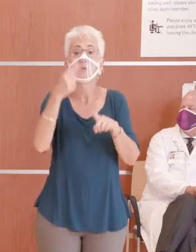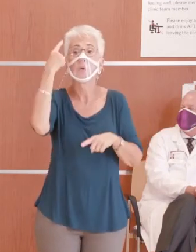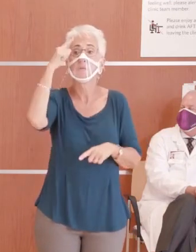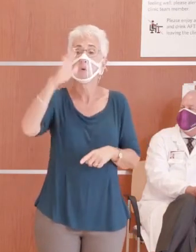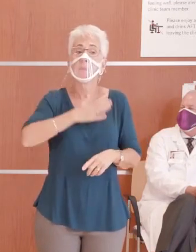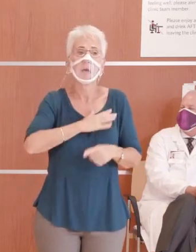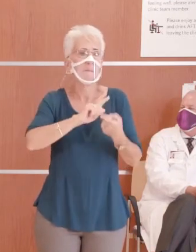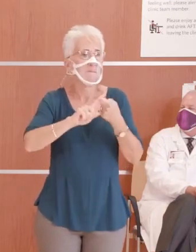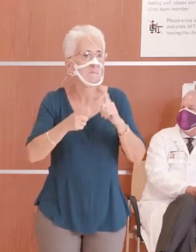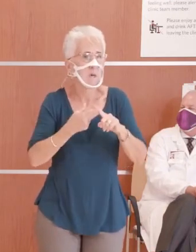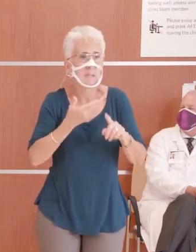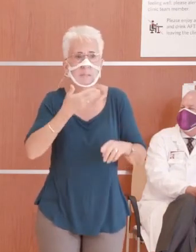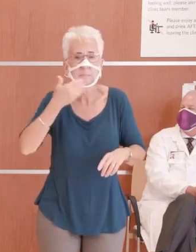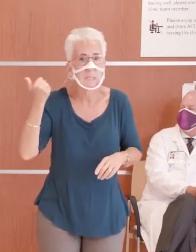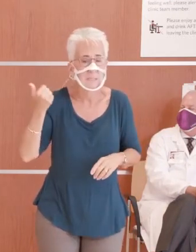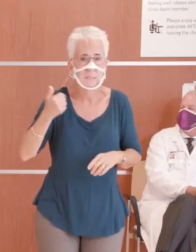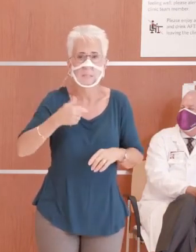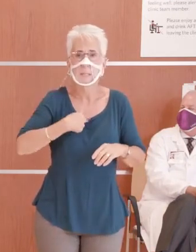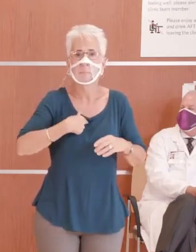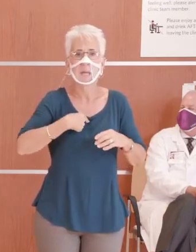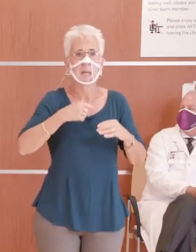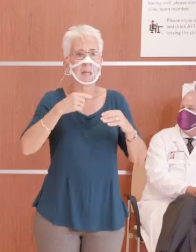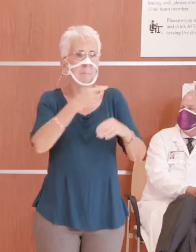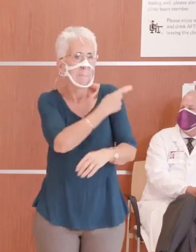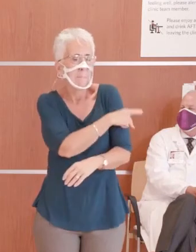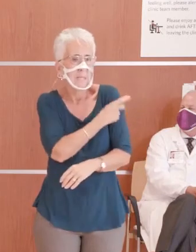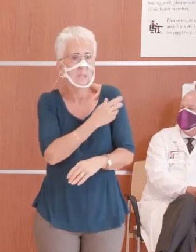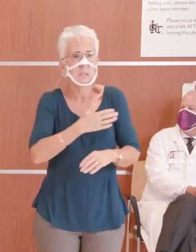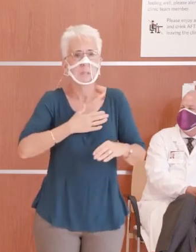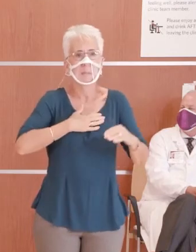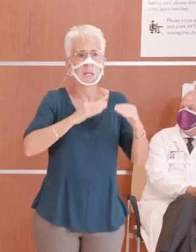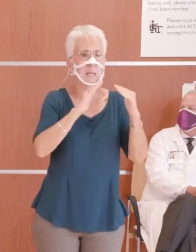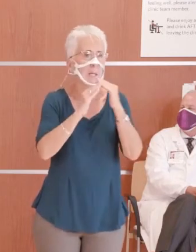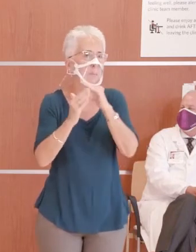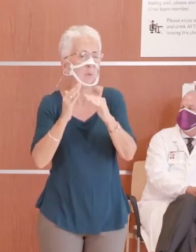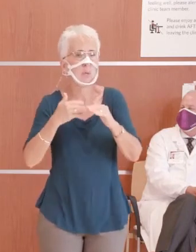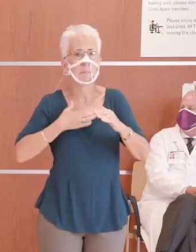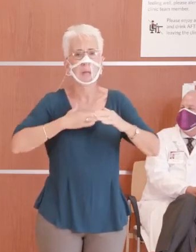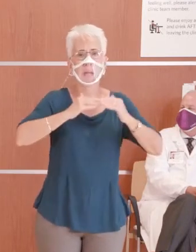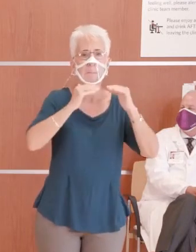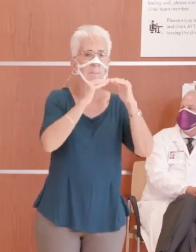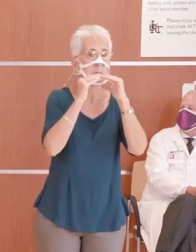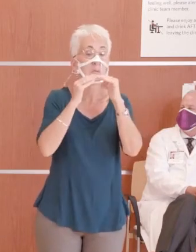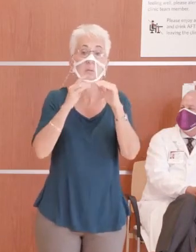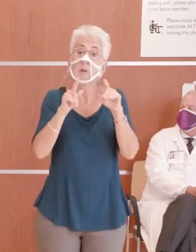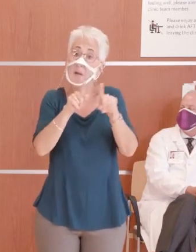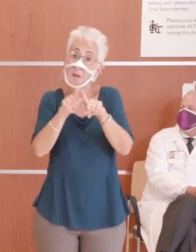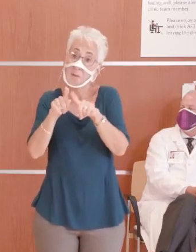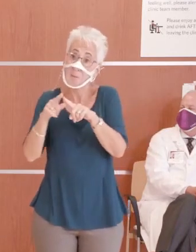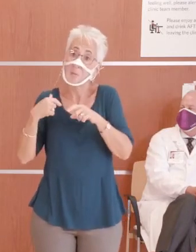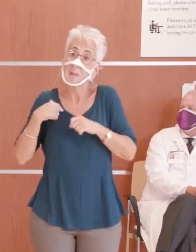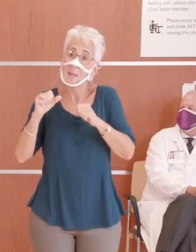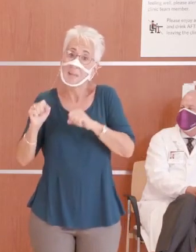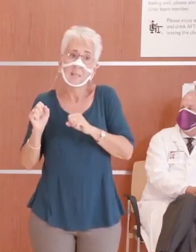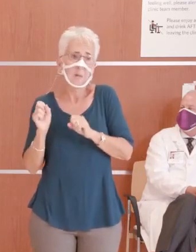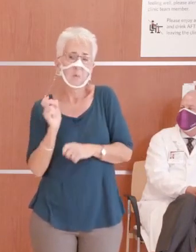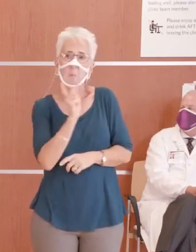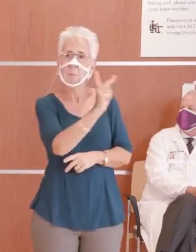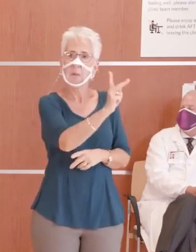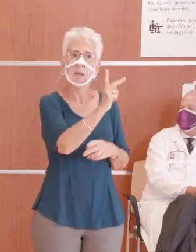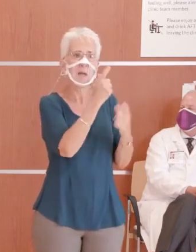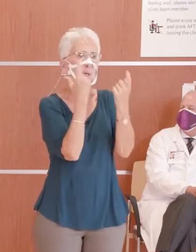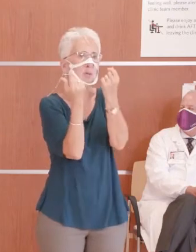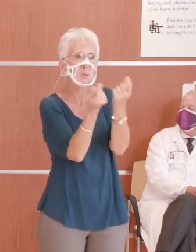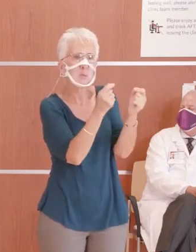my patients, for my coworkers, for my community. It also helped me to get back to the things that I was used to doing and that